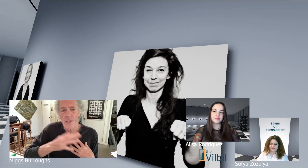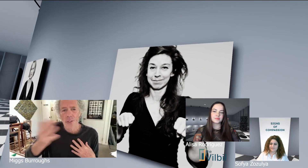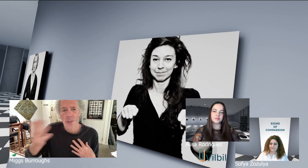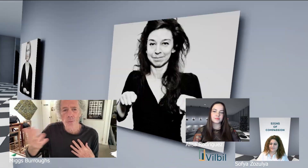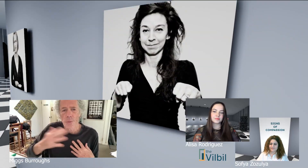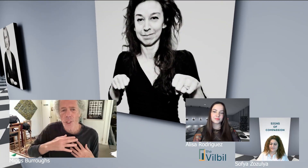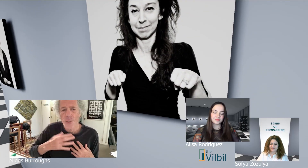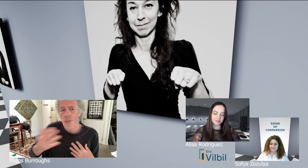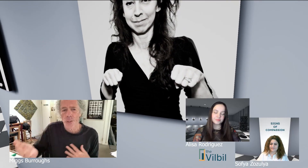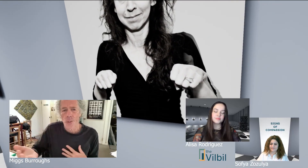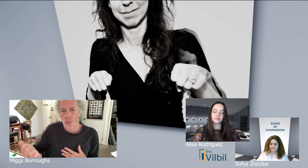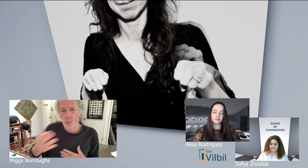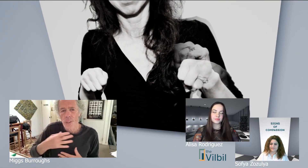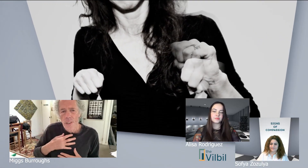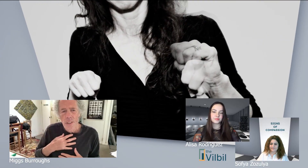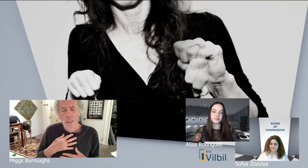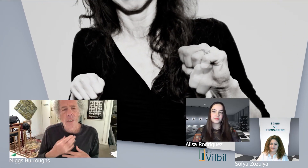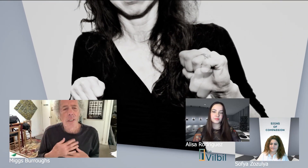is two gestures usually.